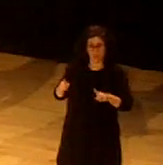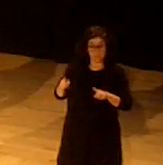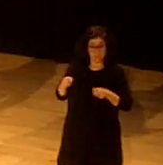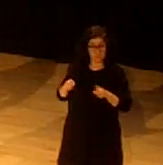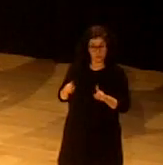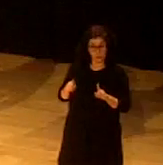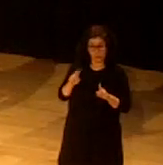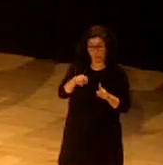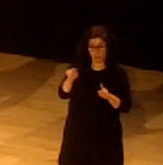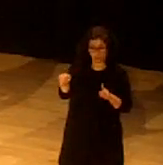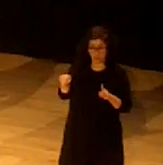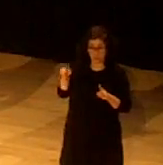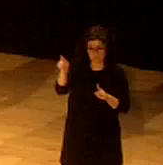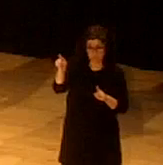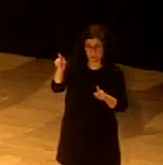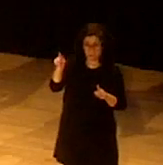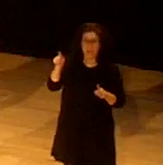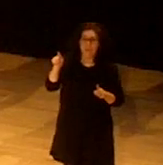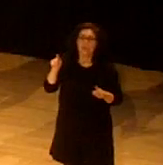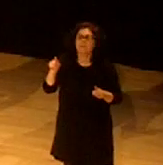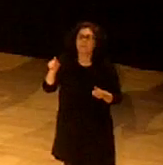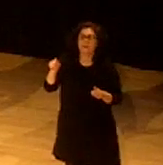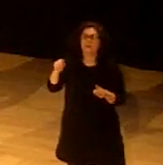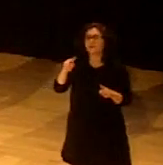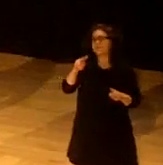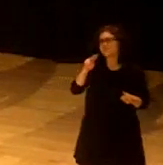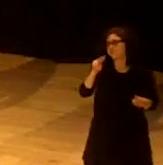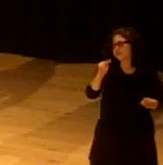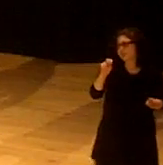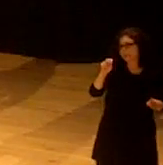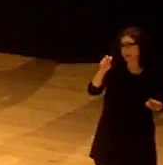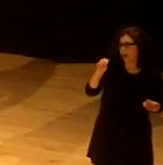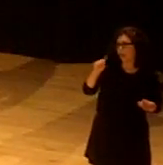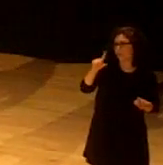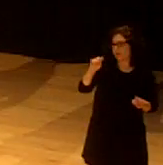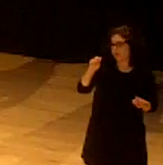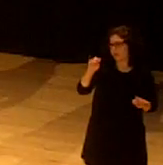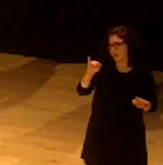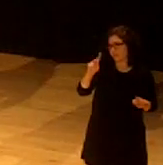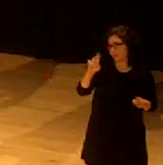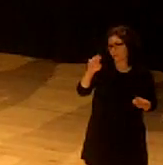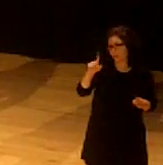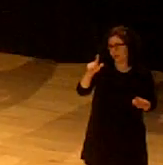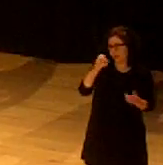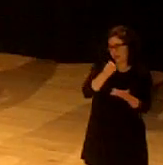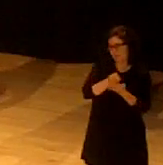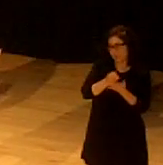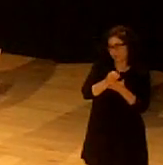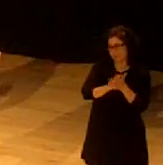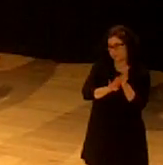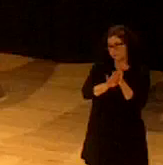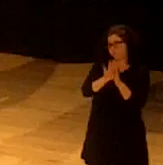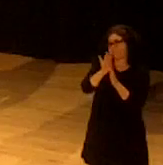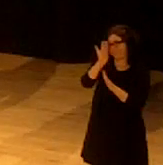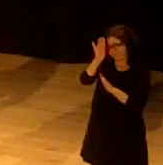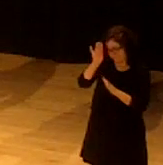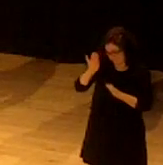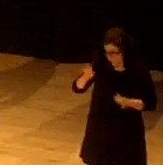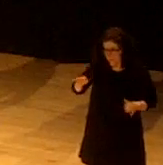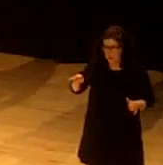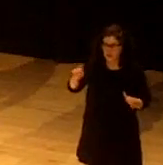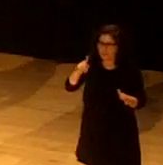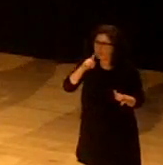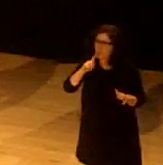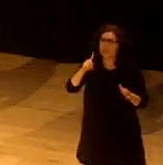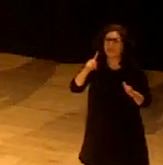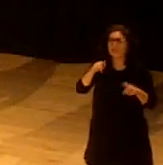know, what a lot of people call like neoliberal economics, like the way the idea that really everything is about